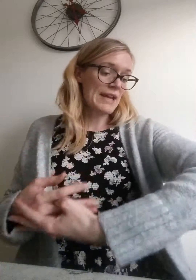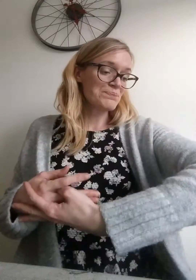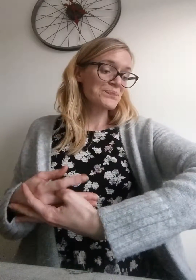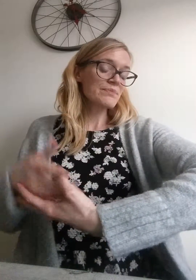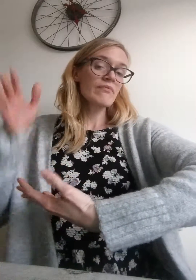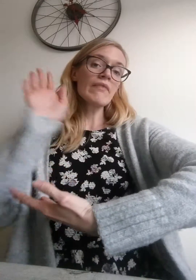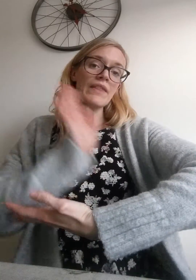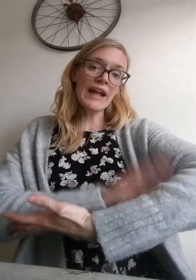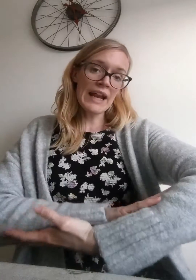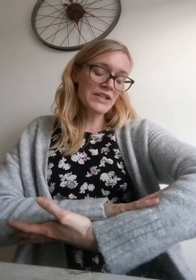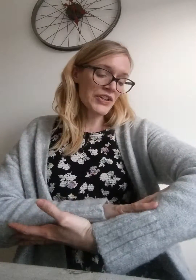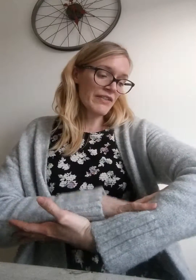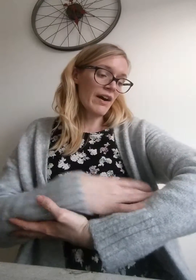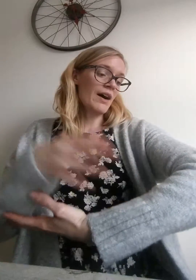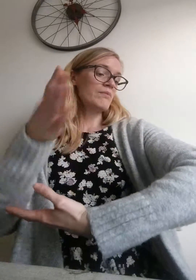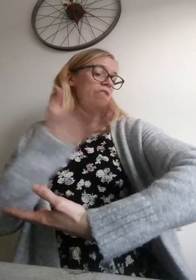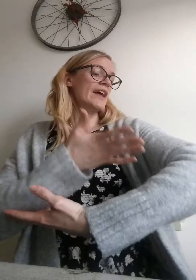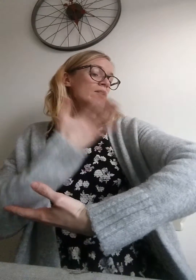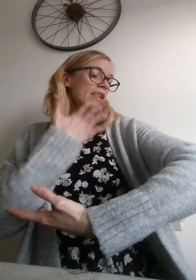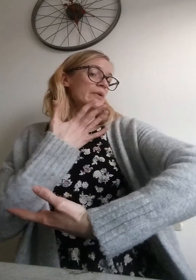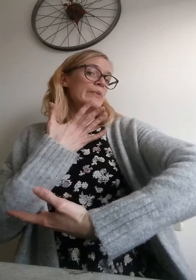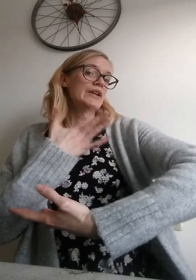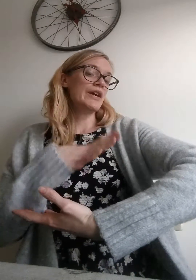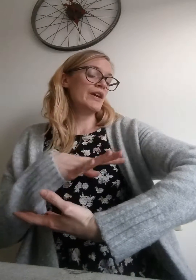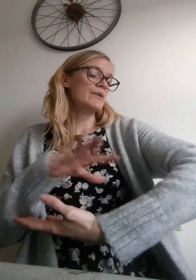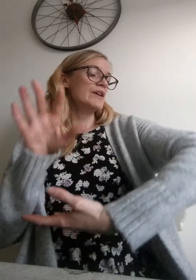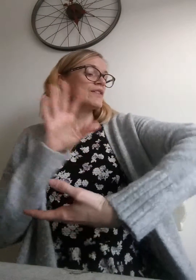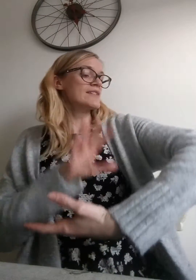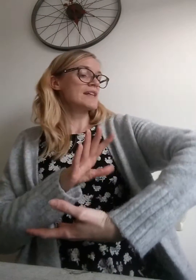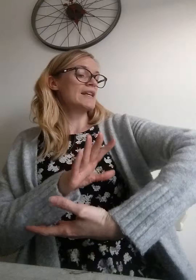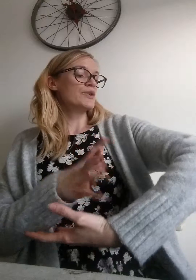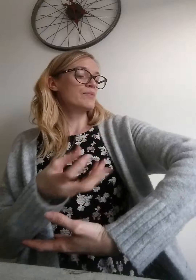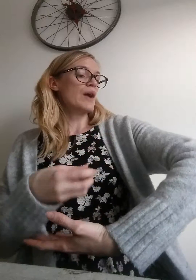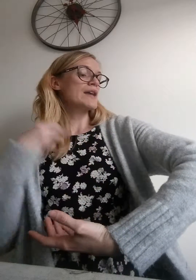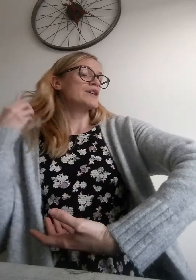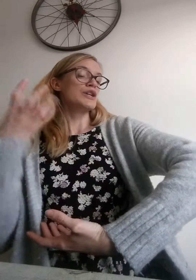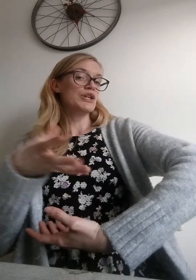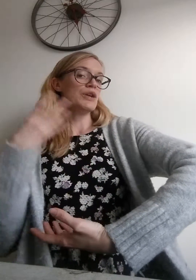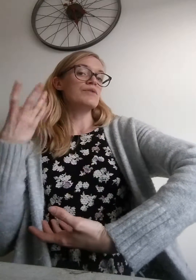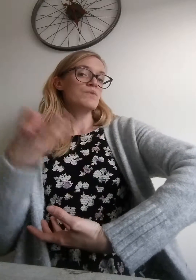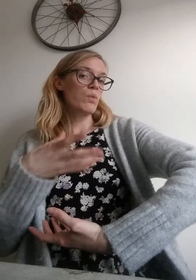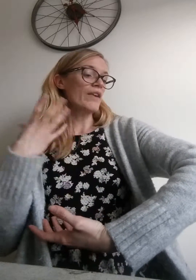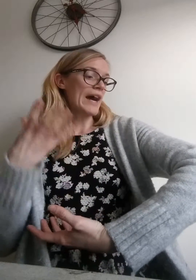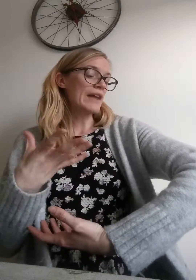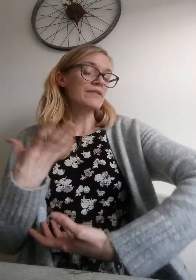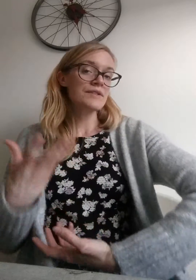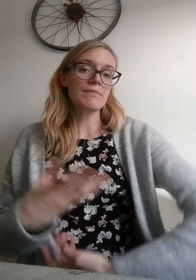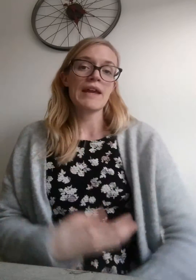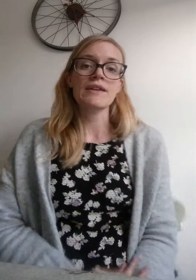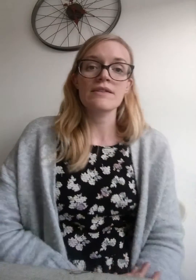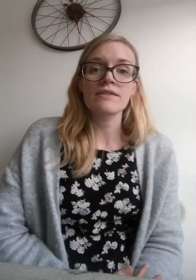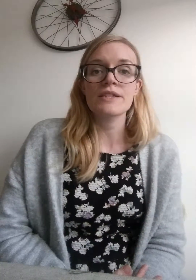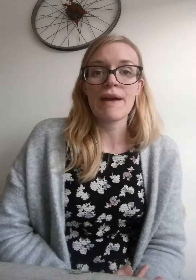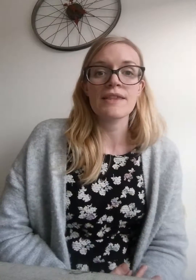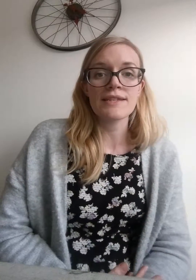generally they're laid on your arm, they're looking up at you, they're slightly upright. You can use one hand to make the